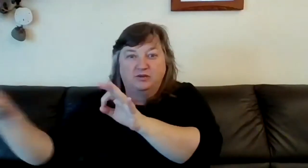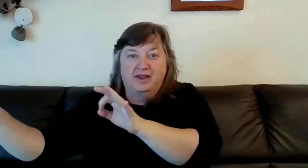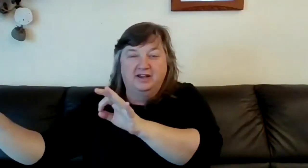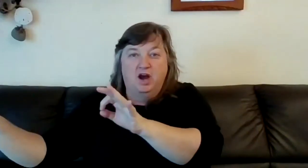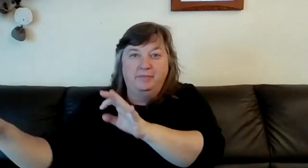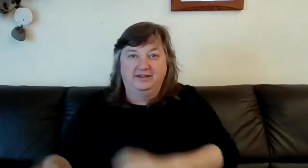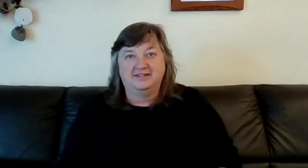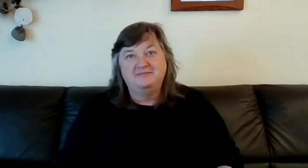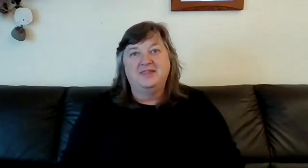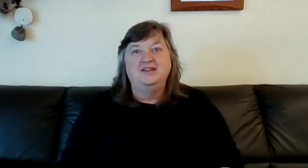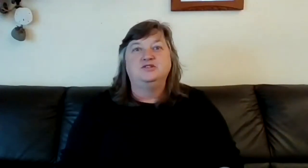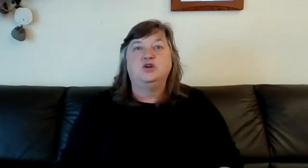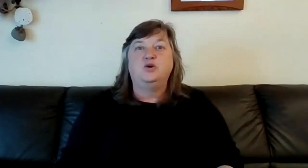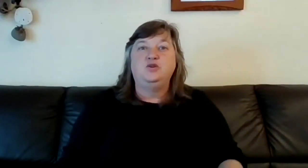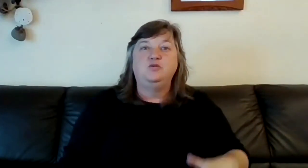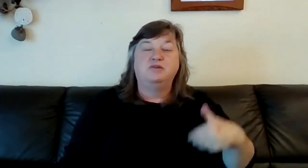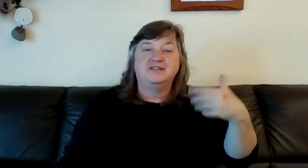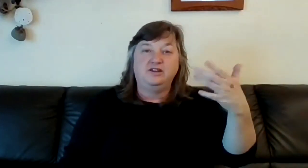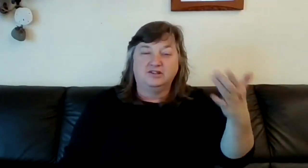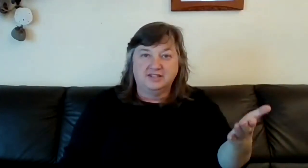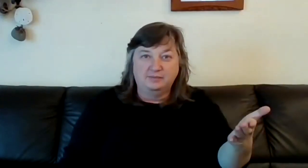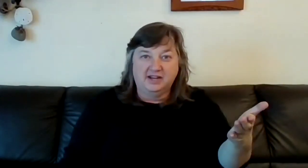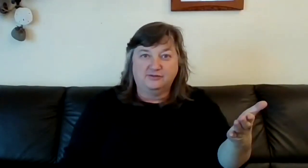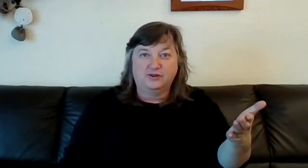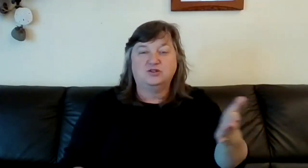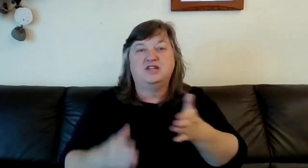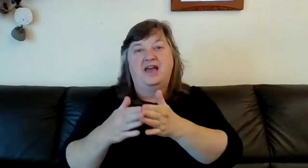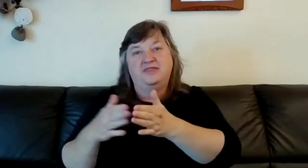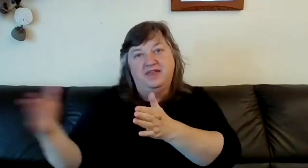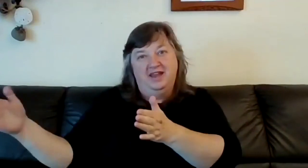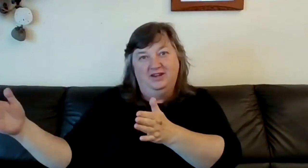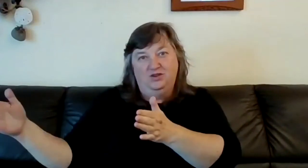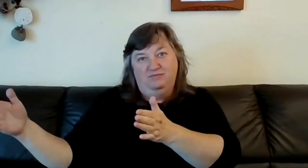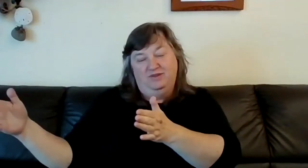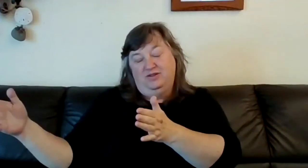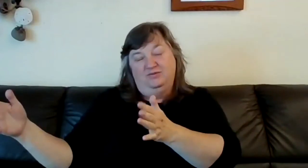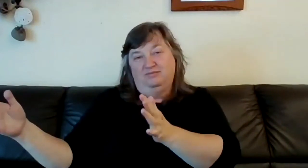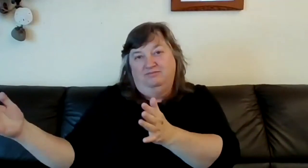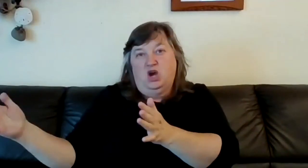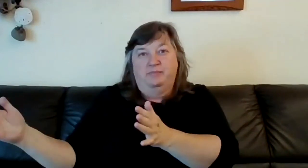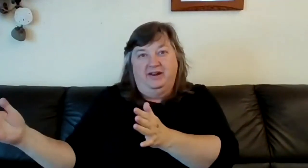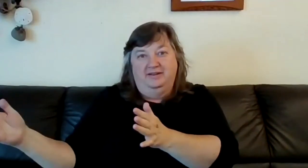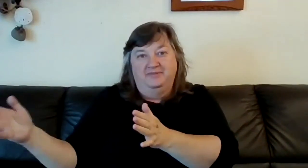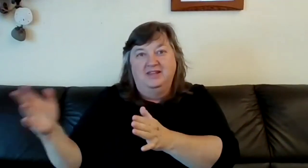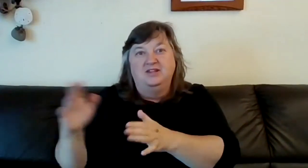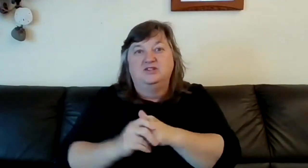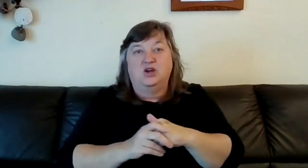by a comment. So you present your subject first and then you talk about it.